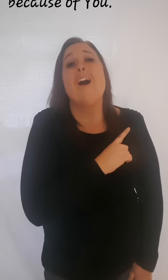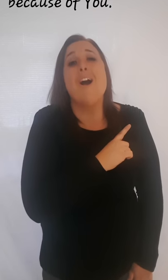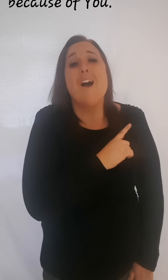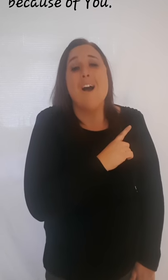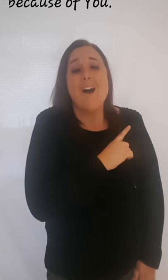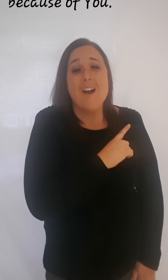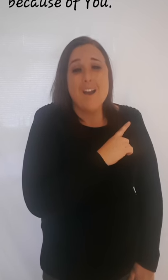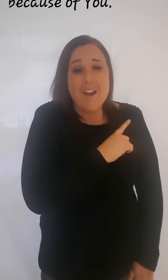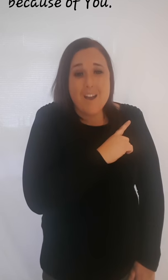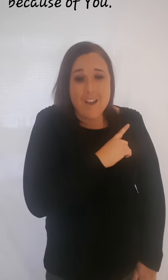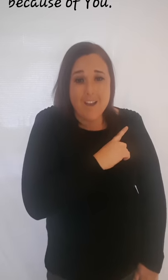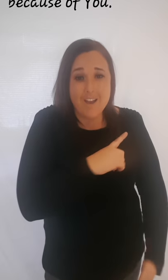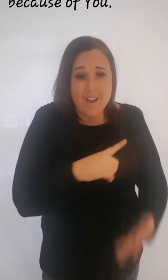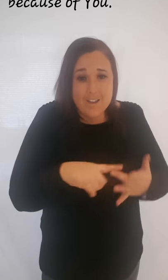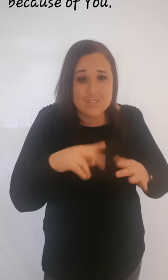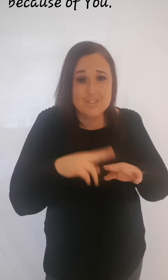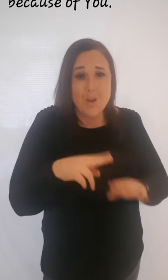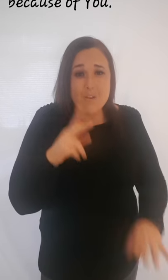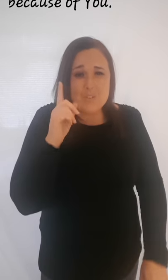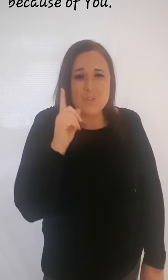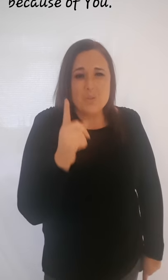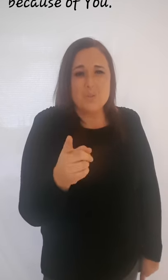to you.